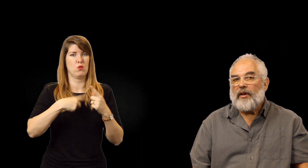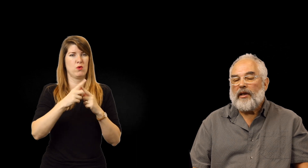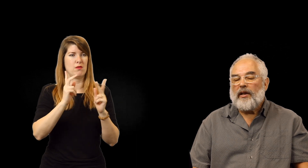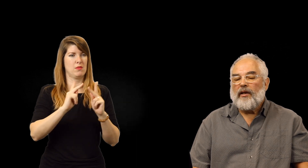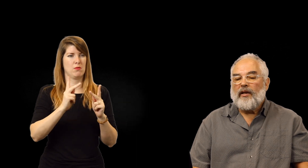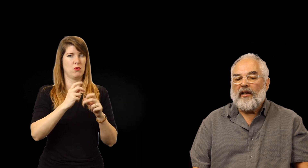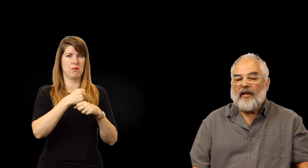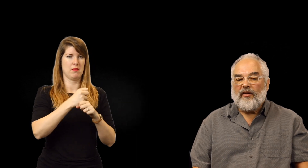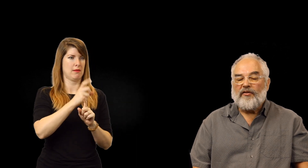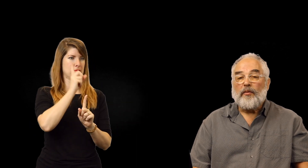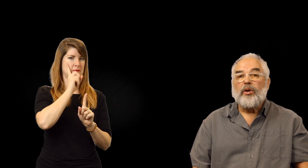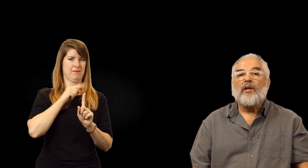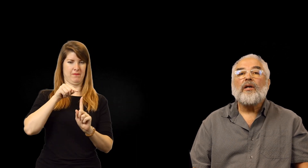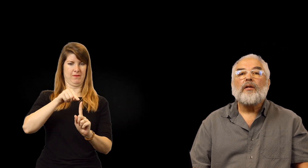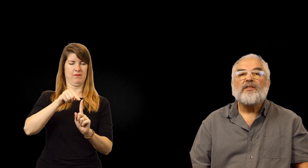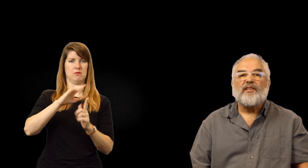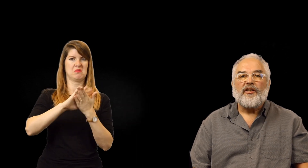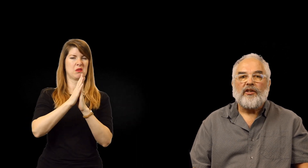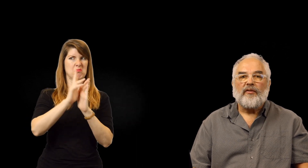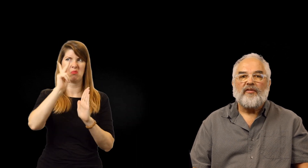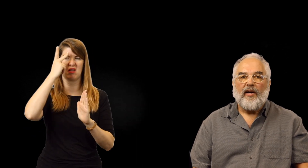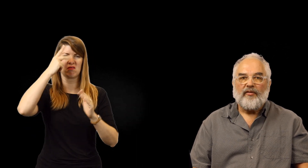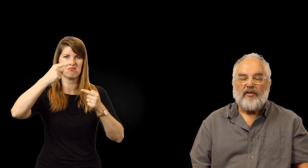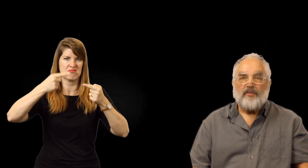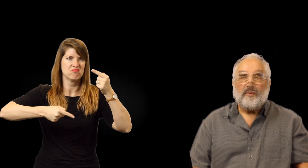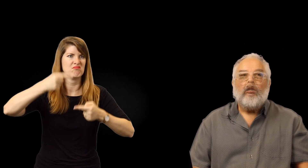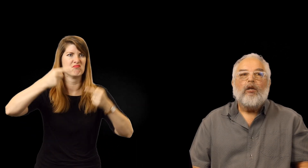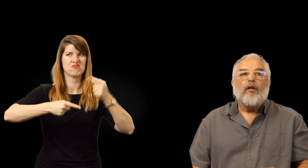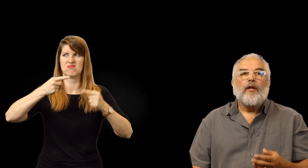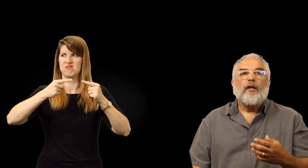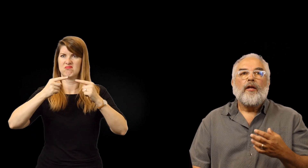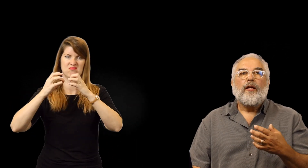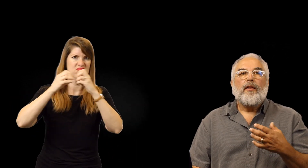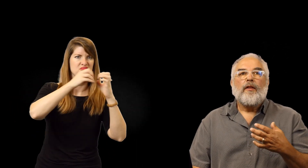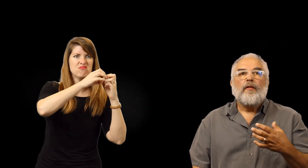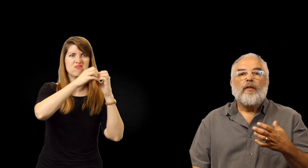difficulties is the politicalization of deafness.